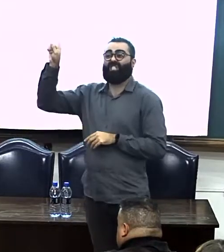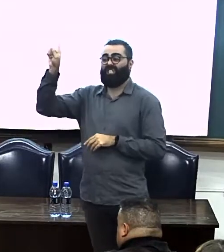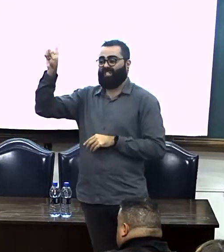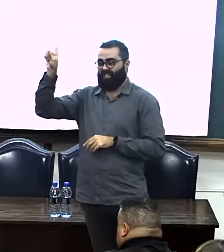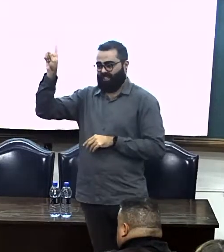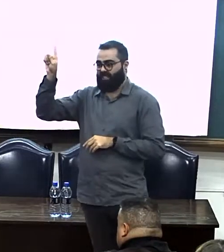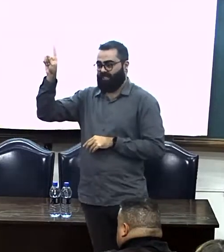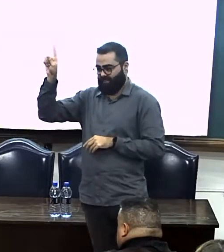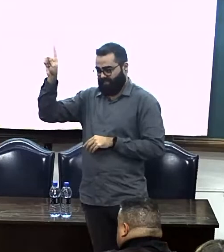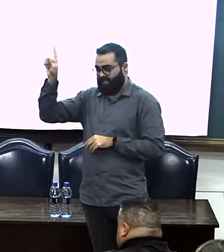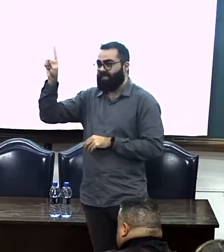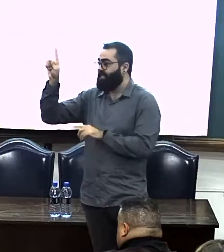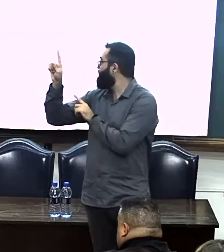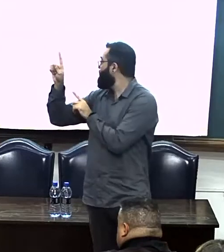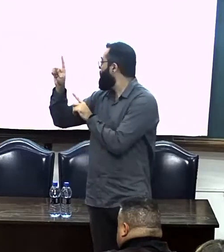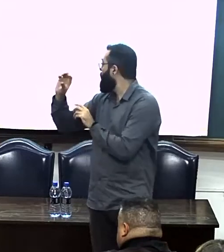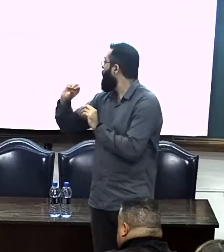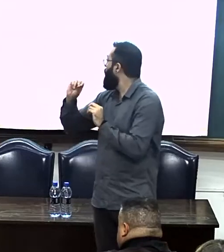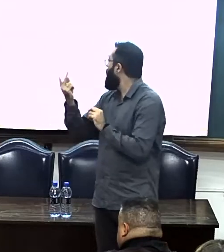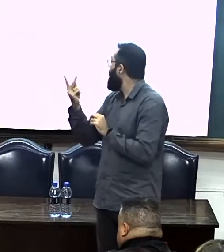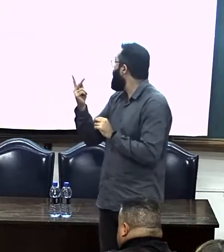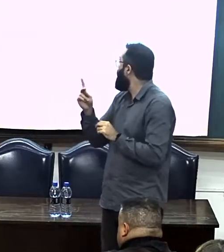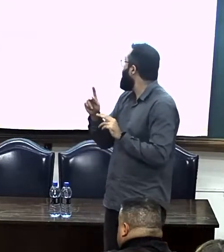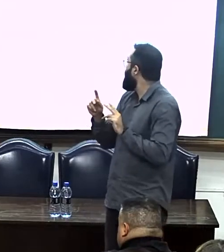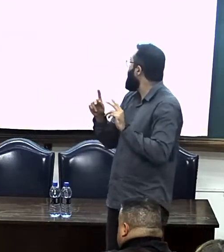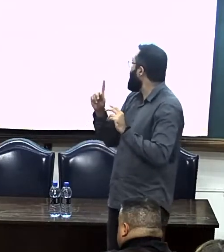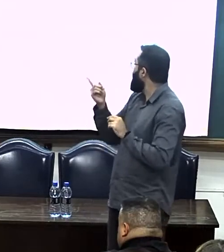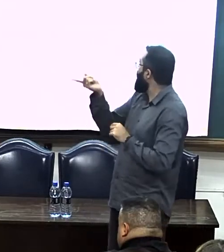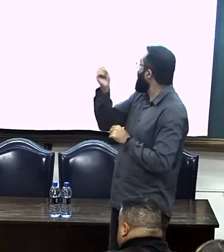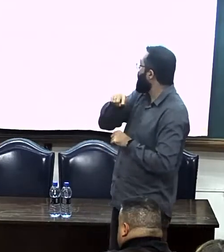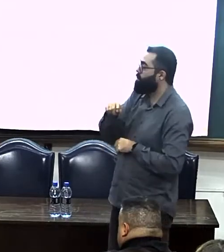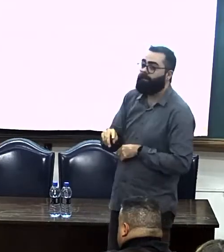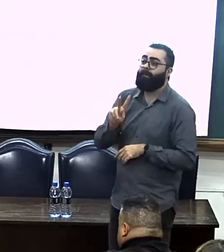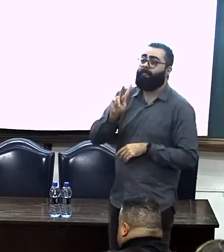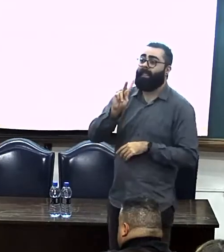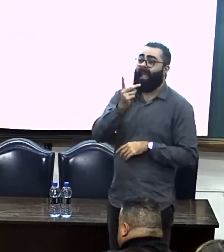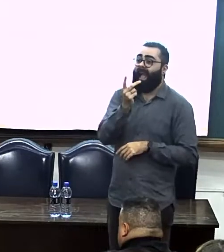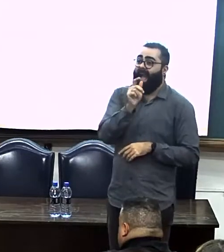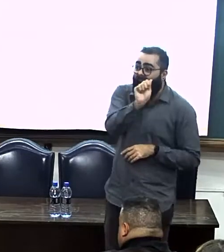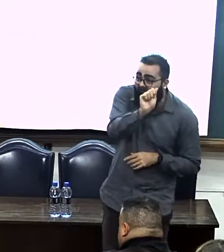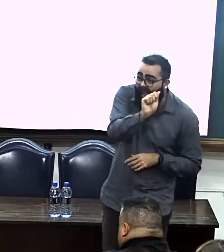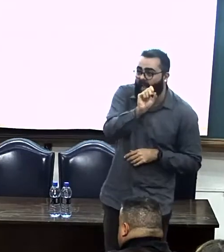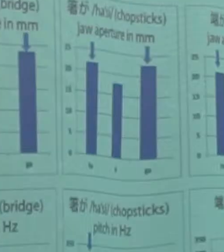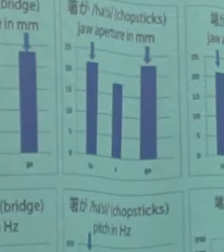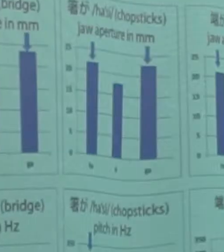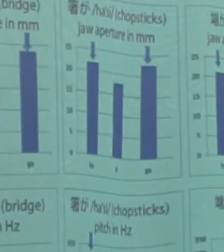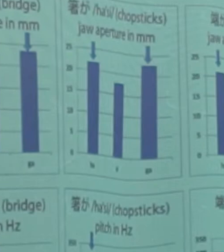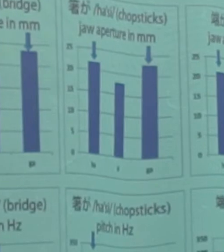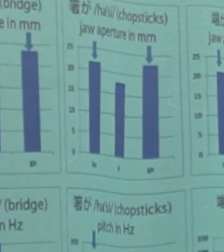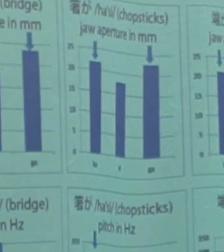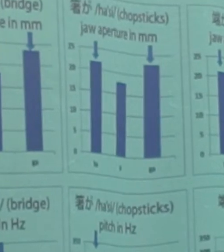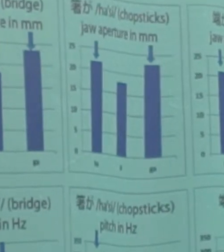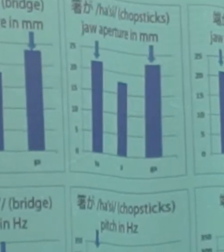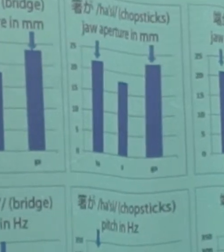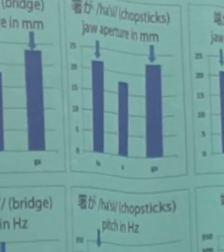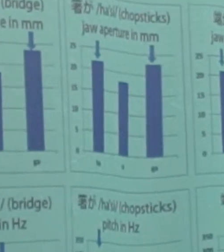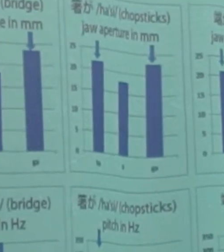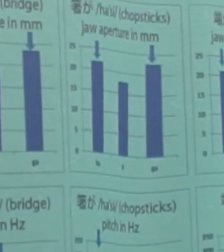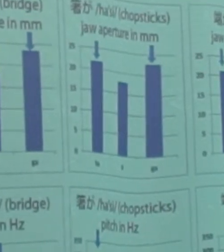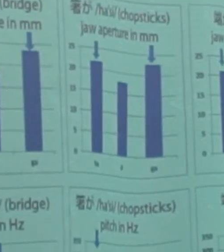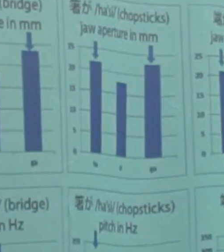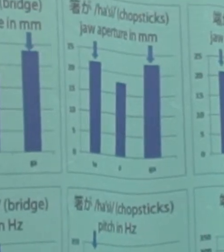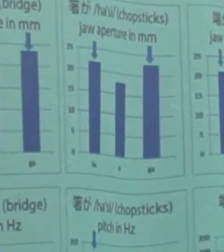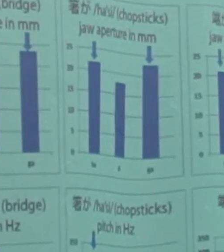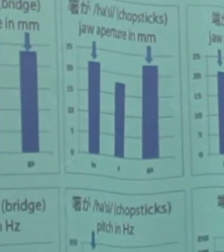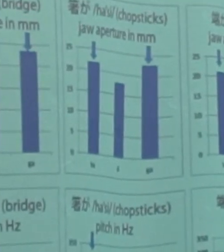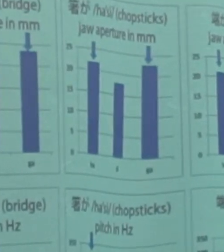ga aru, or hashi ga, and the next one is hashi, which means chopsticks, hashi ga, and the next one